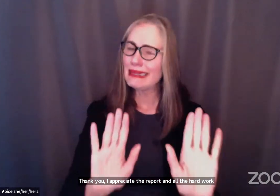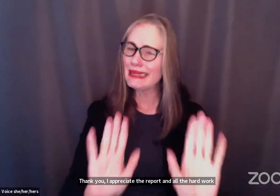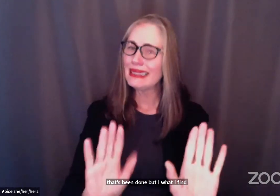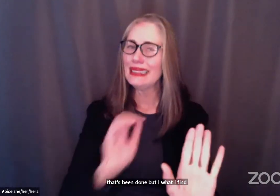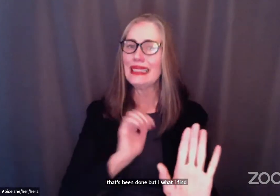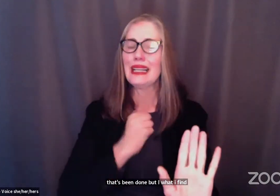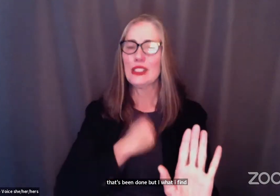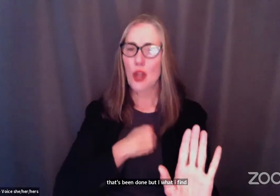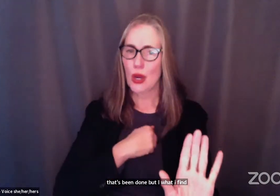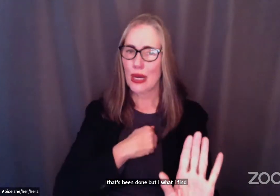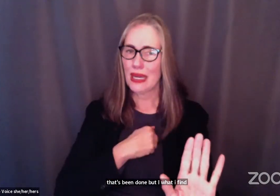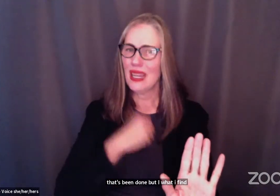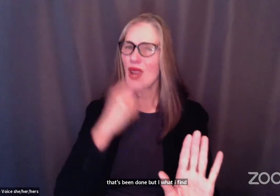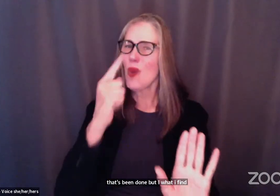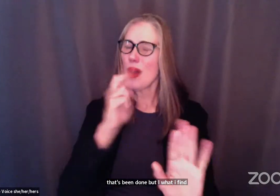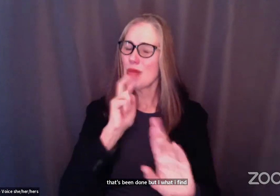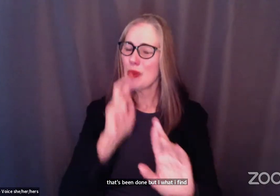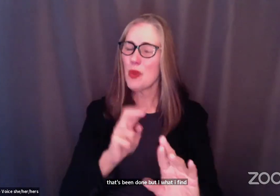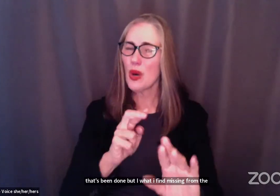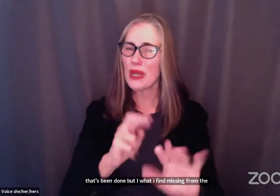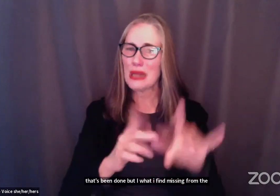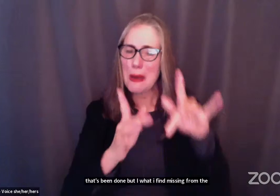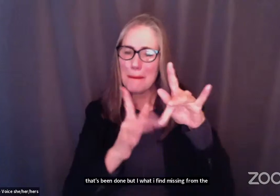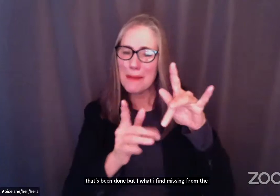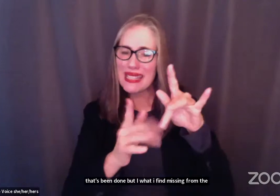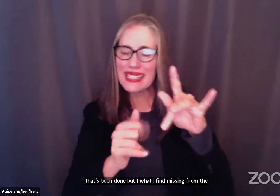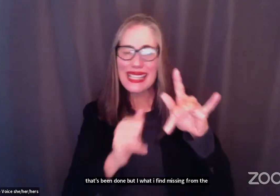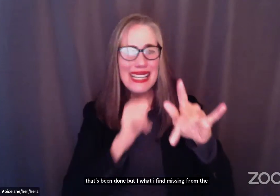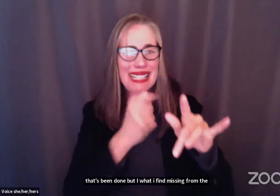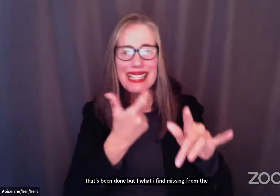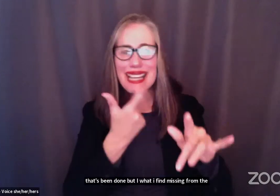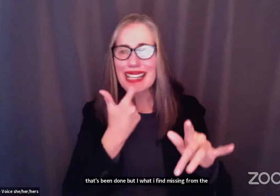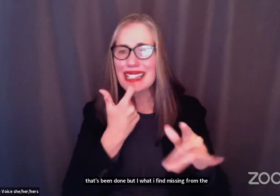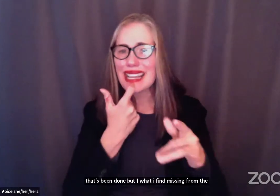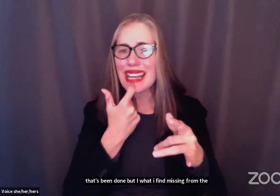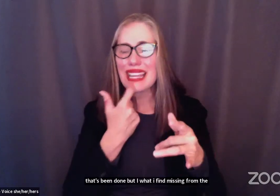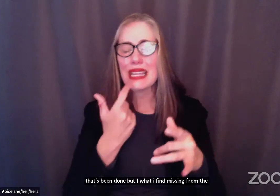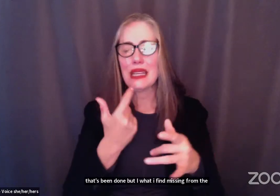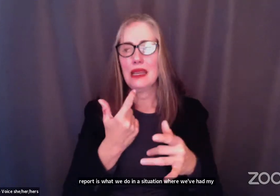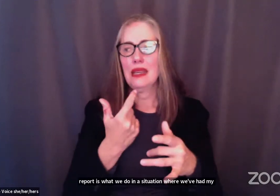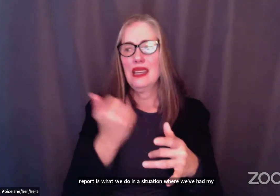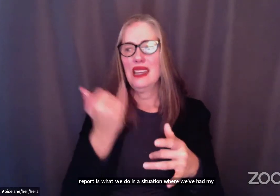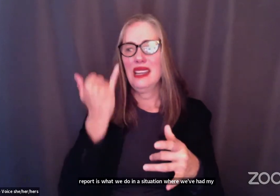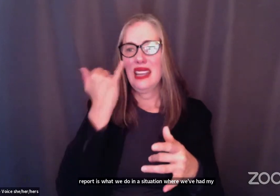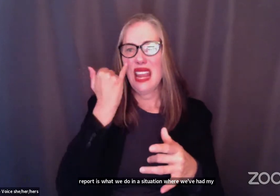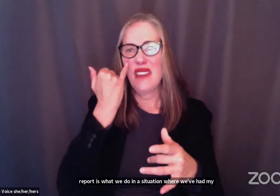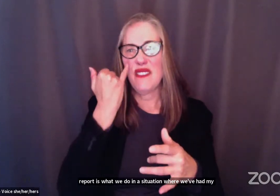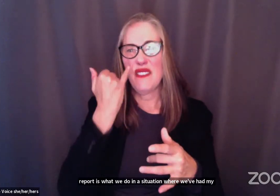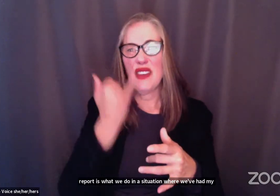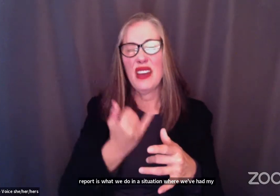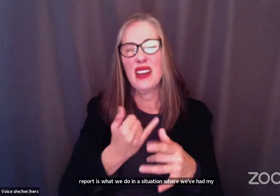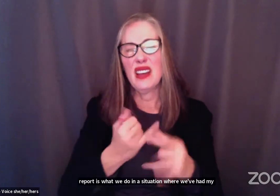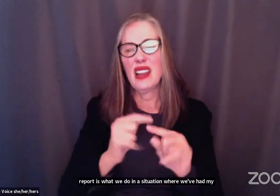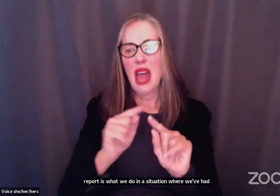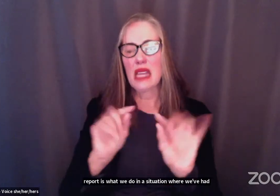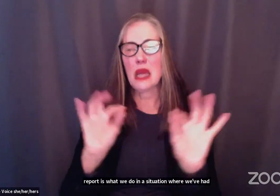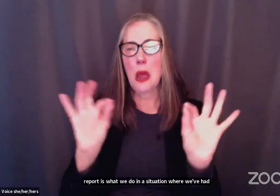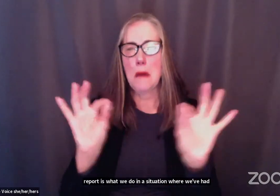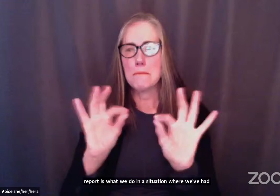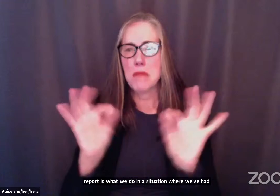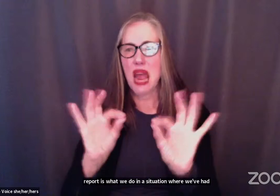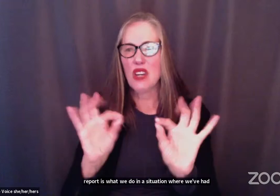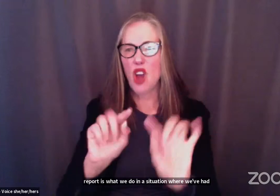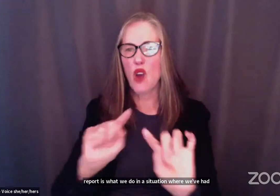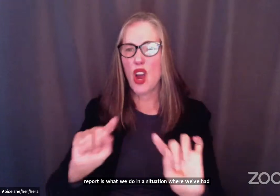find missing from the report is what we do in a situation where we've had a microaggression that needs a micro solution